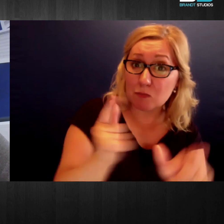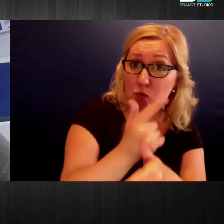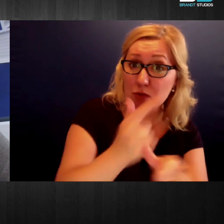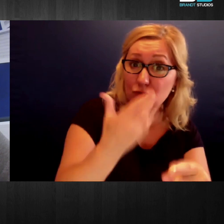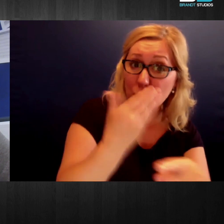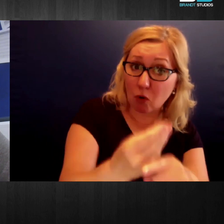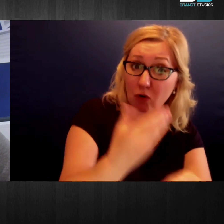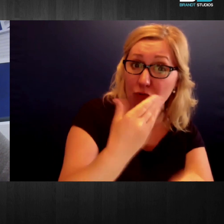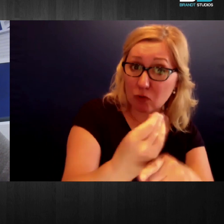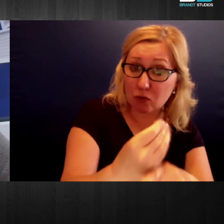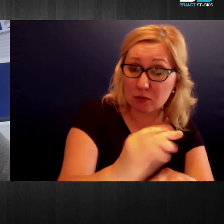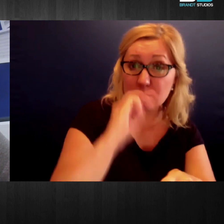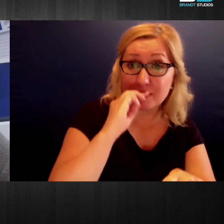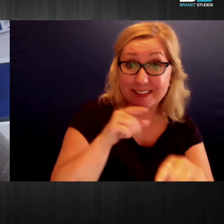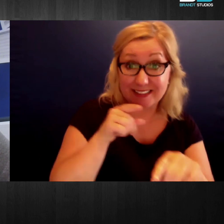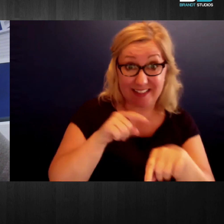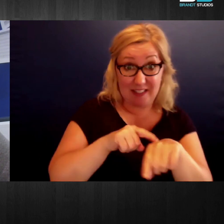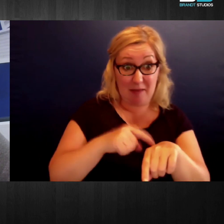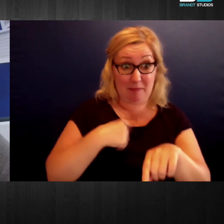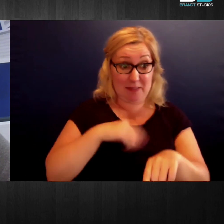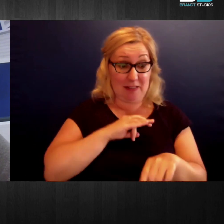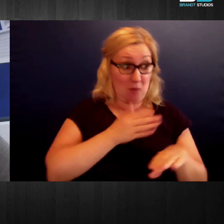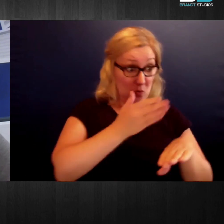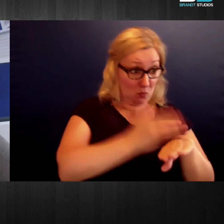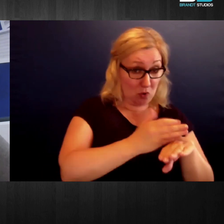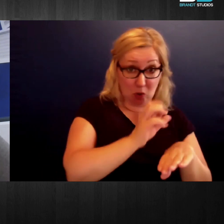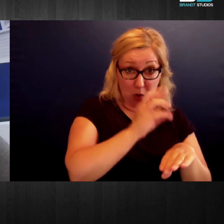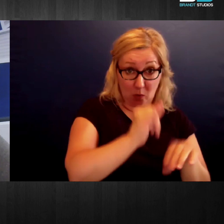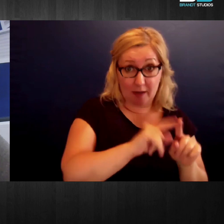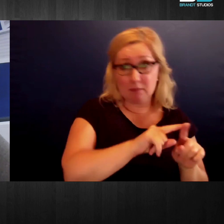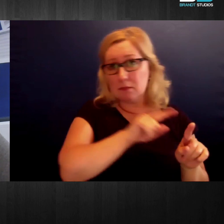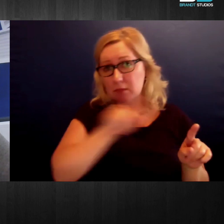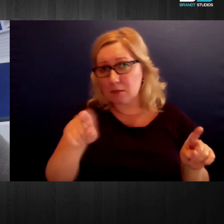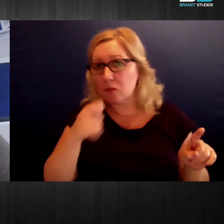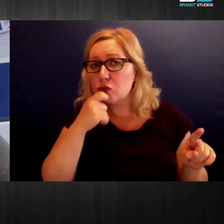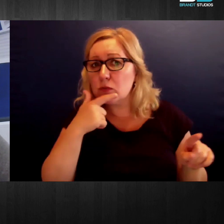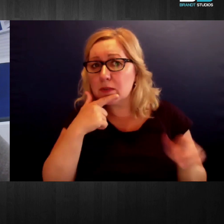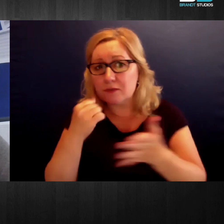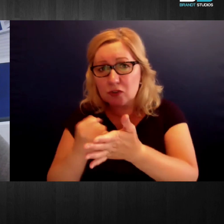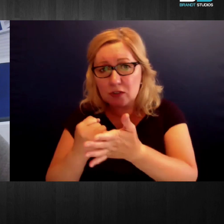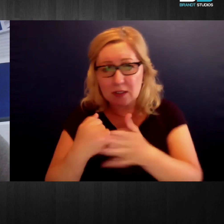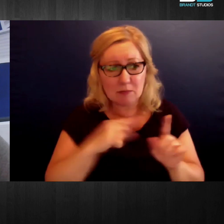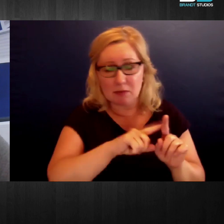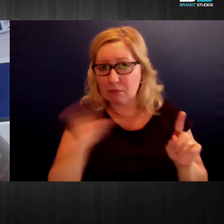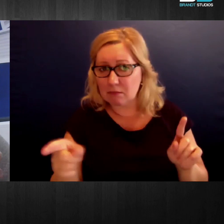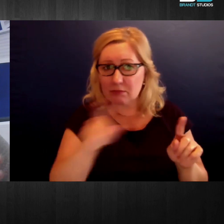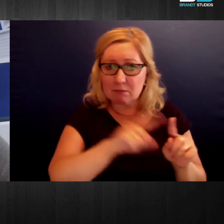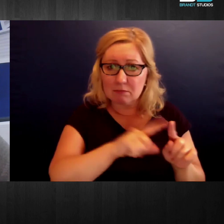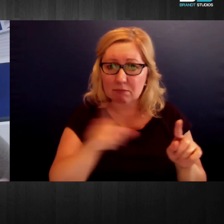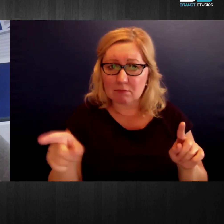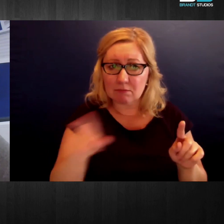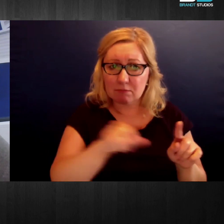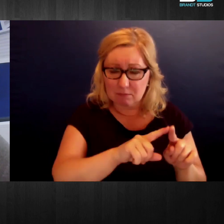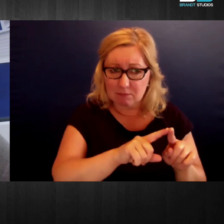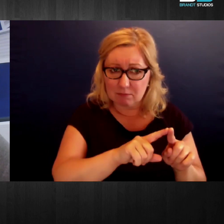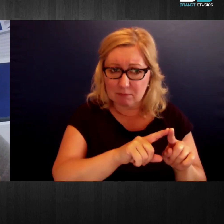Galway, and I was, I suppose, working with young people with projects at the time before I